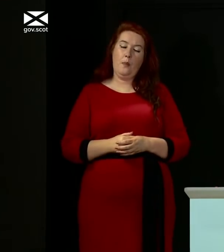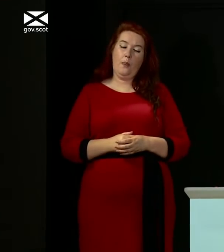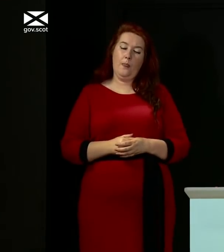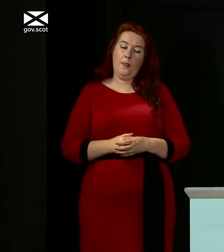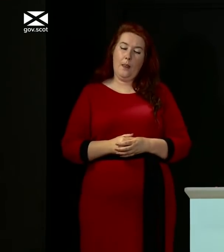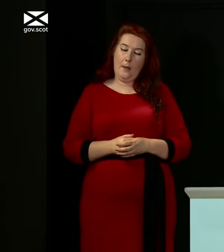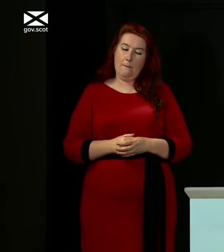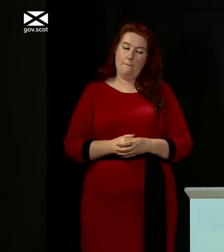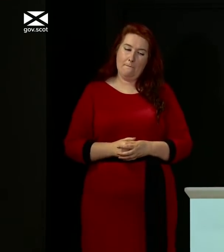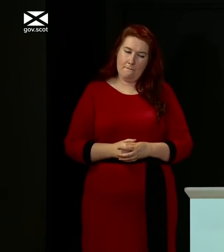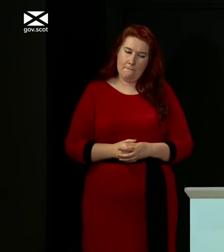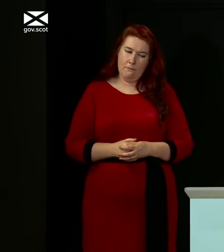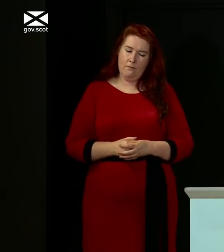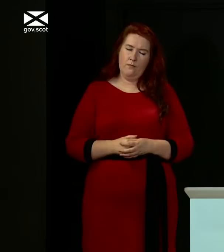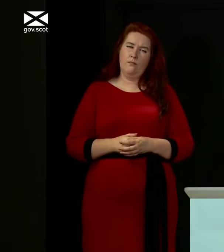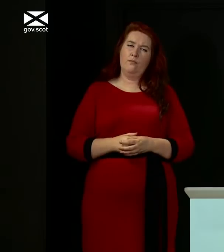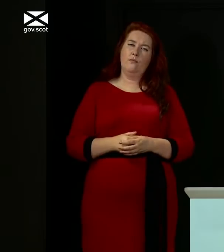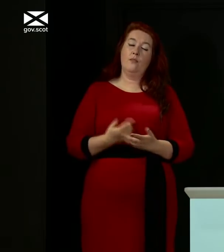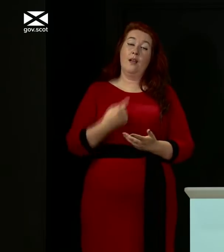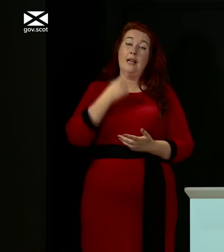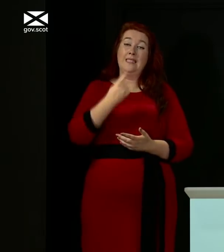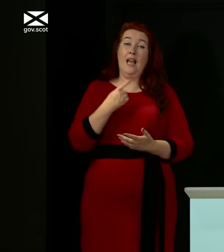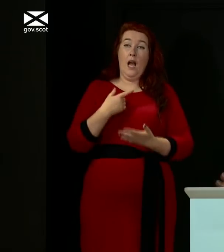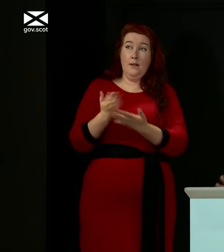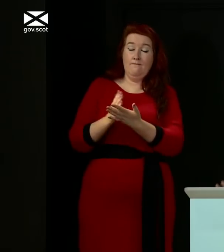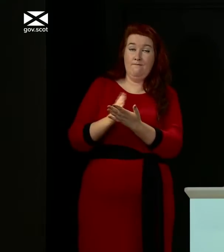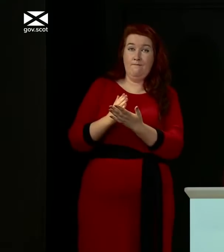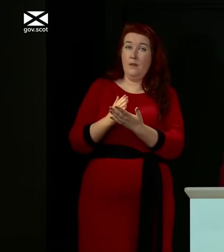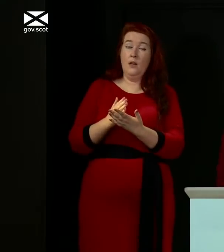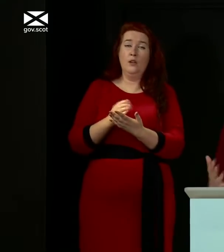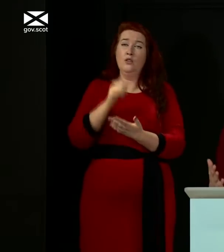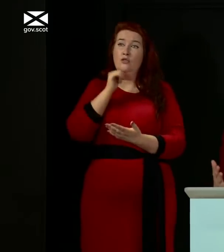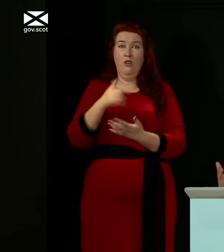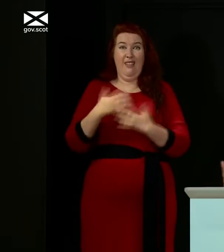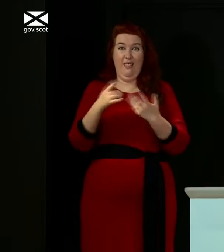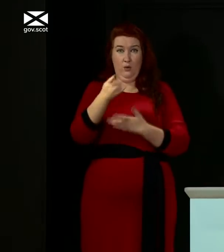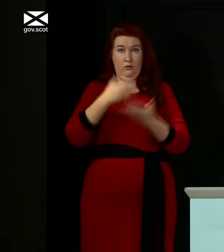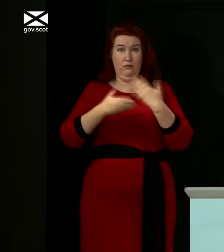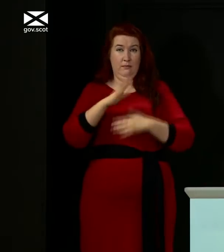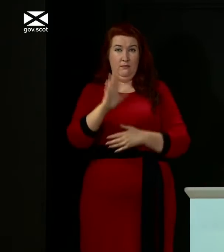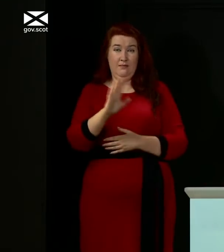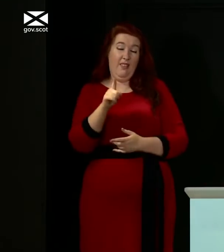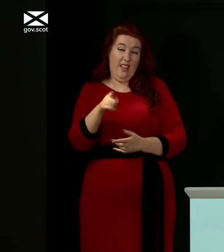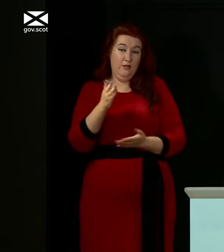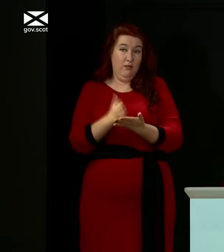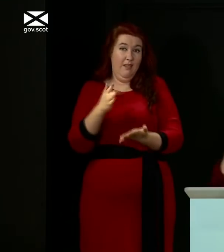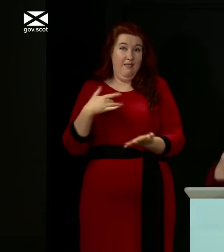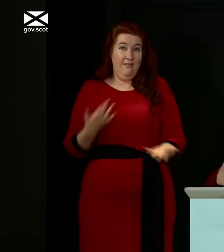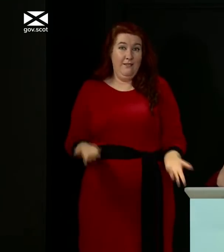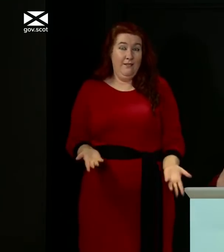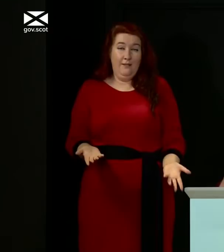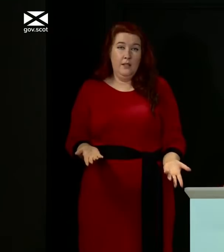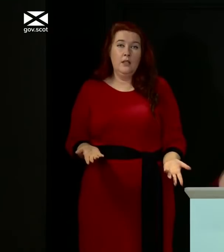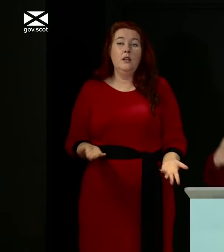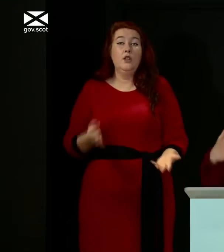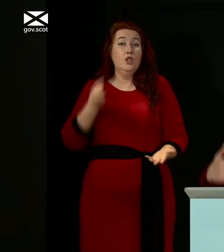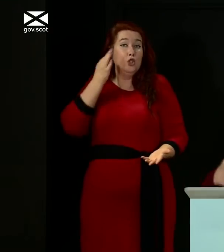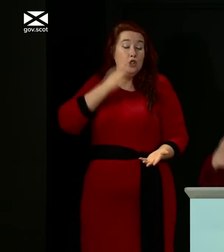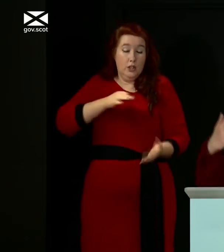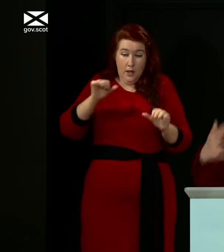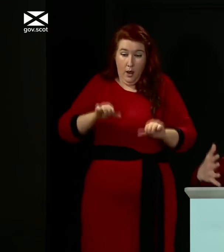The comments I made about lack of clarity, they're not any of what you just described there. They're just the reality of where we are just now, with vaccines just being approved,